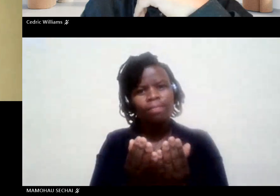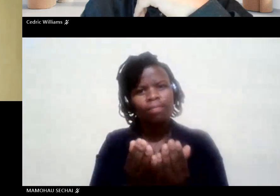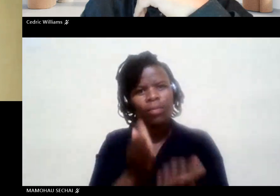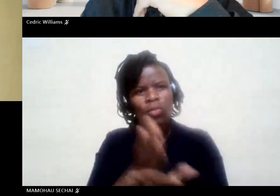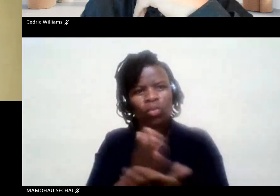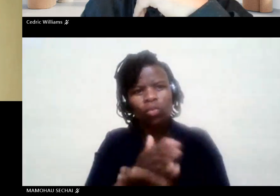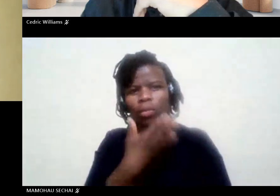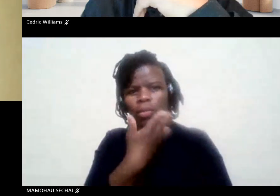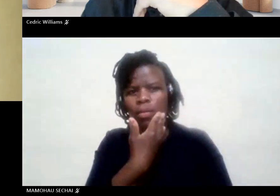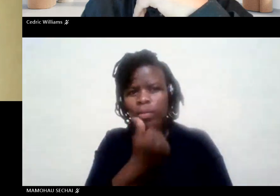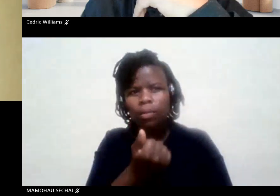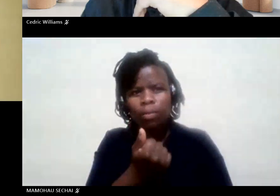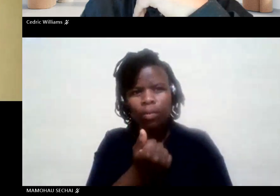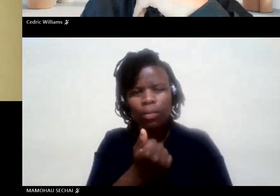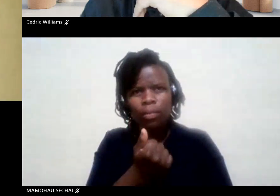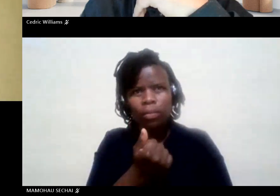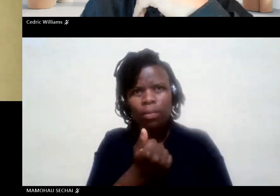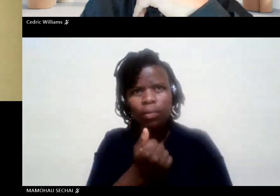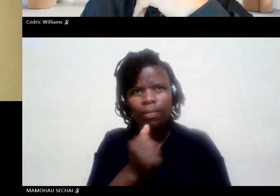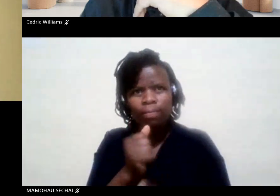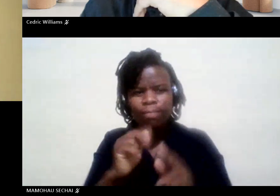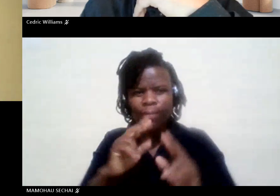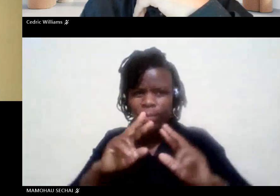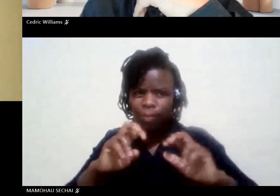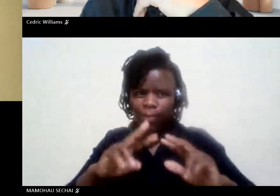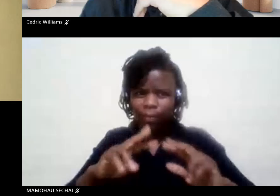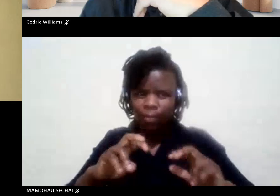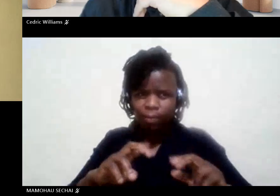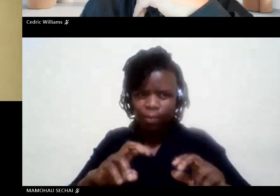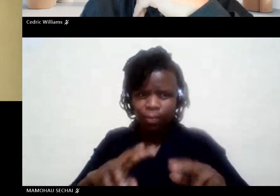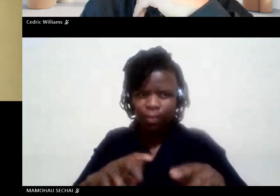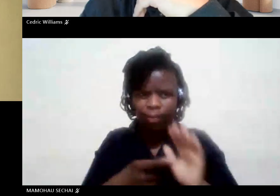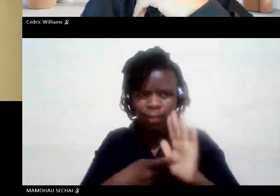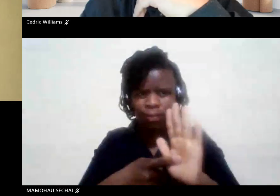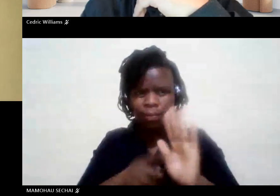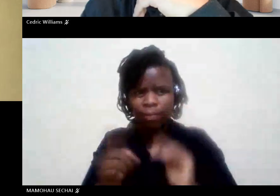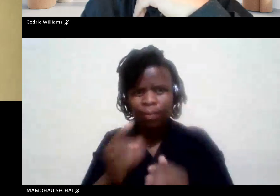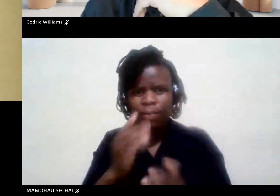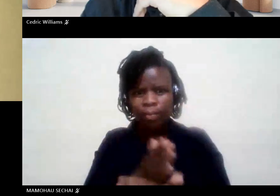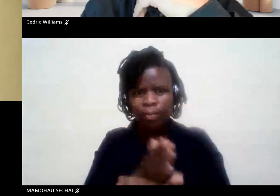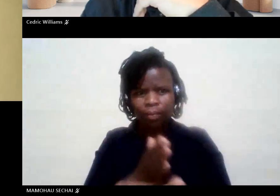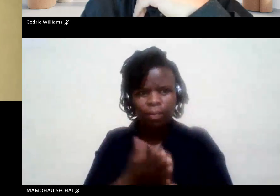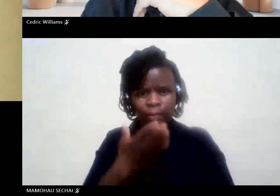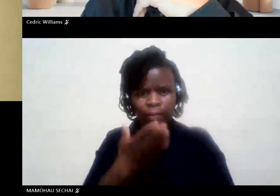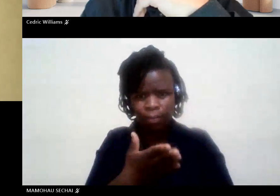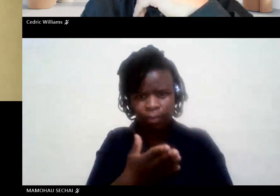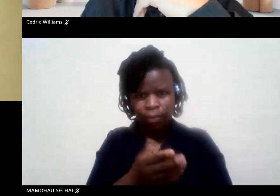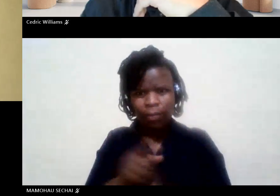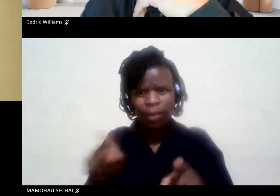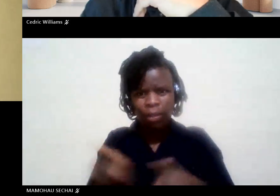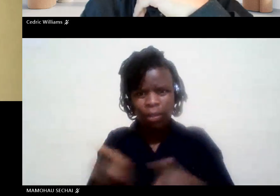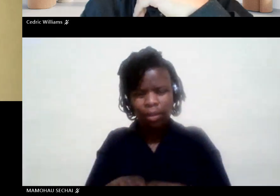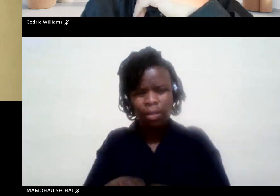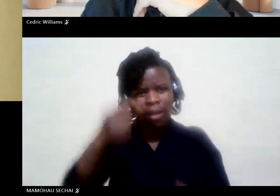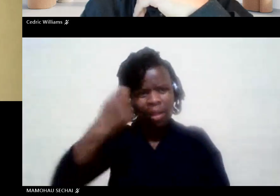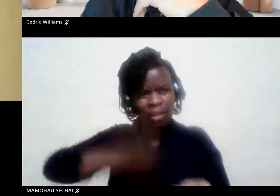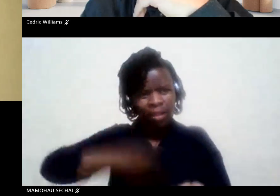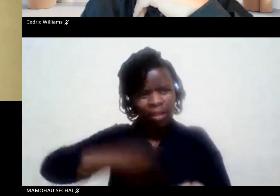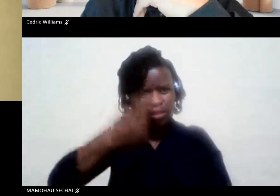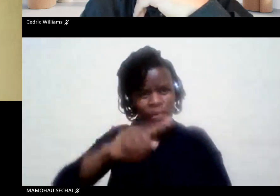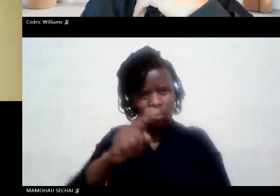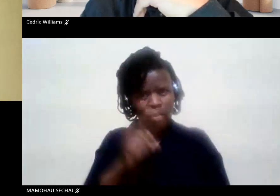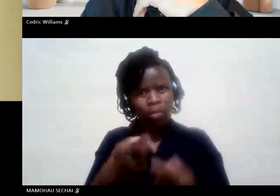shows the opposite. So it makes me question, if the justification for segregation was empirically false from the start, what was